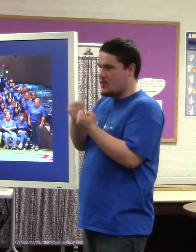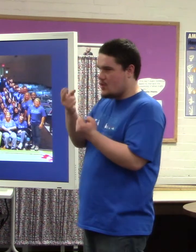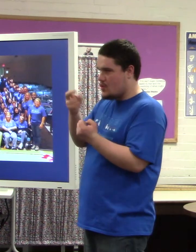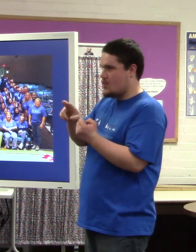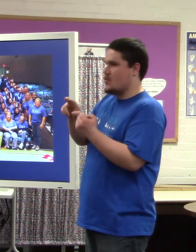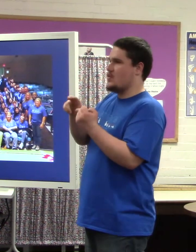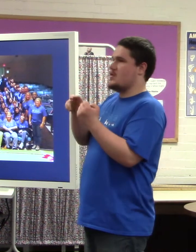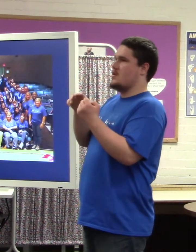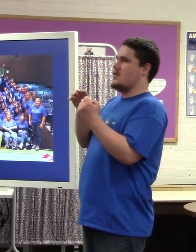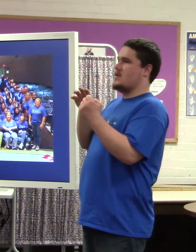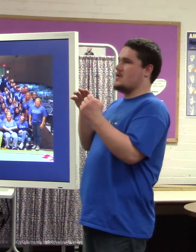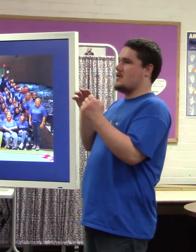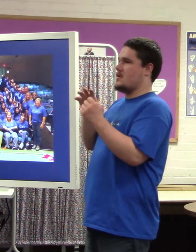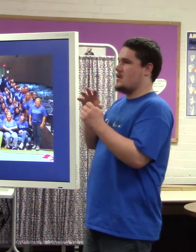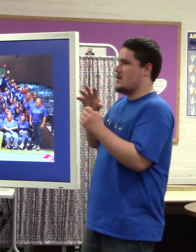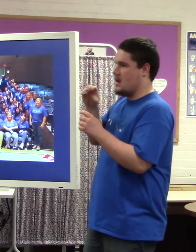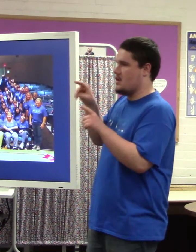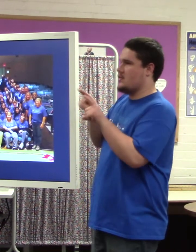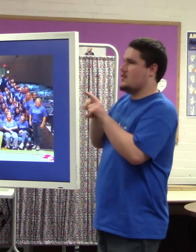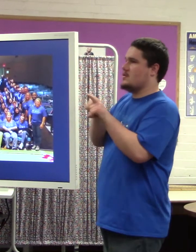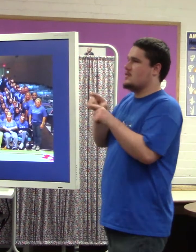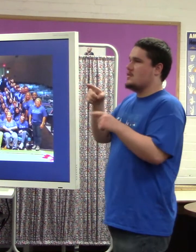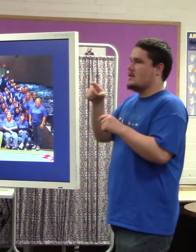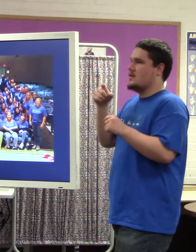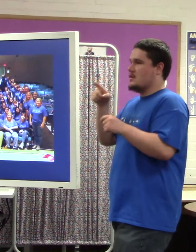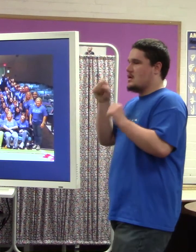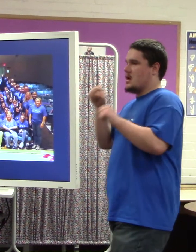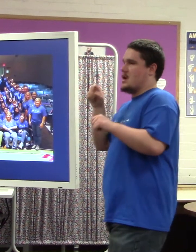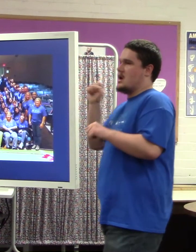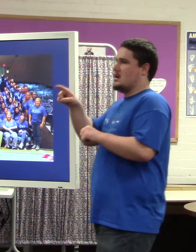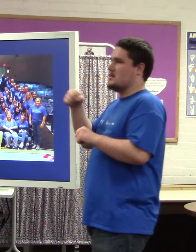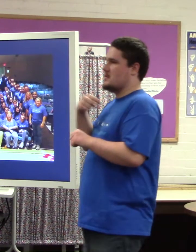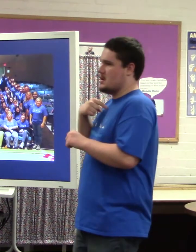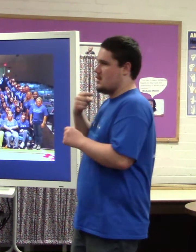we can support her, and also